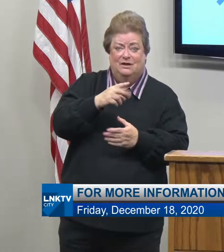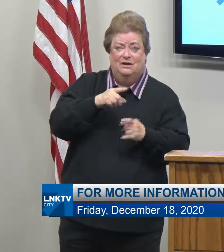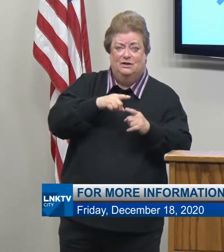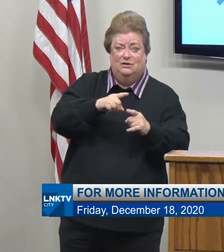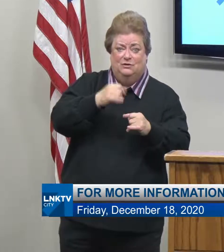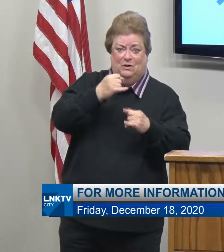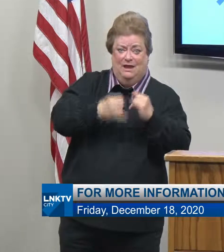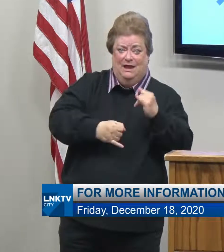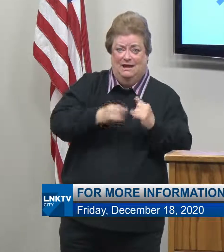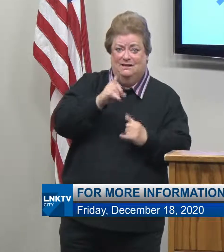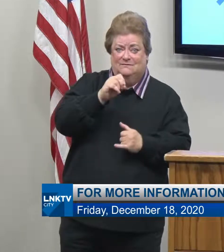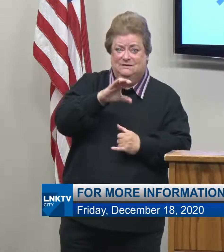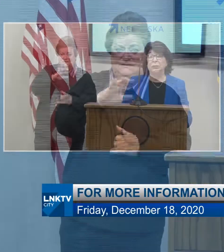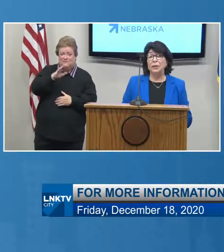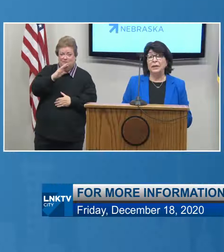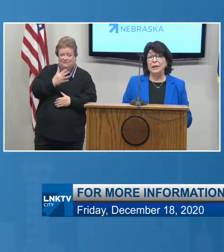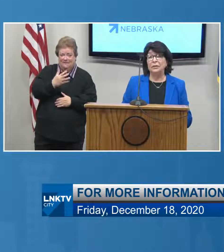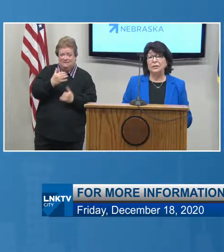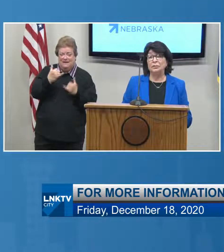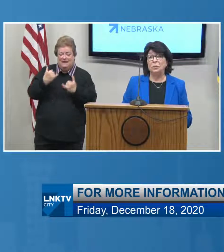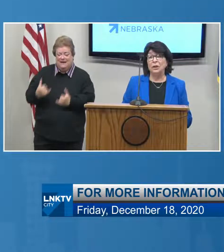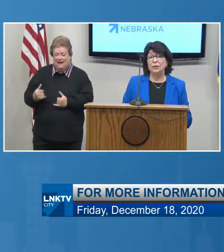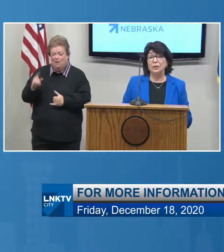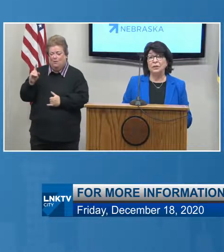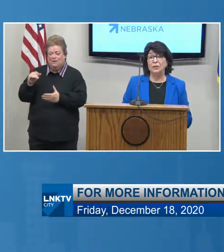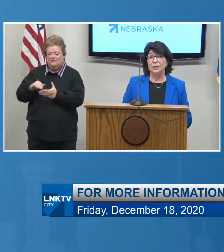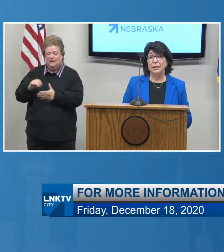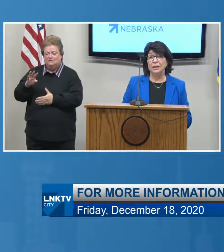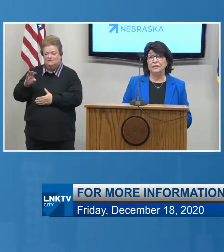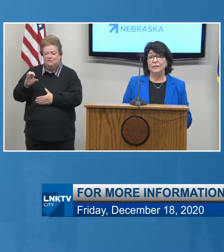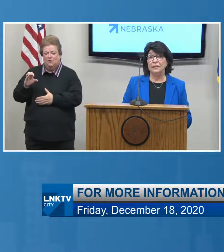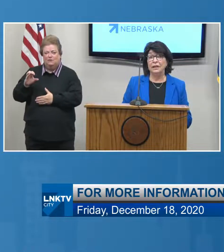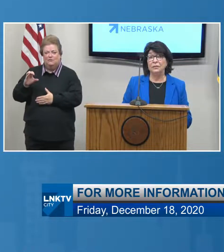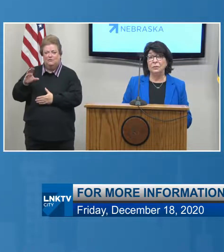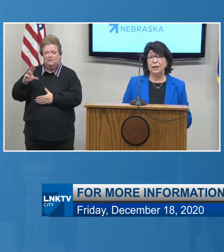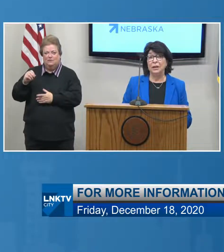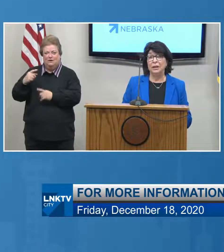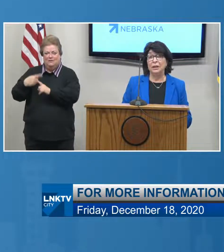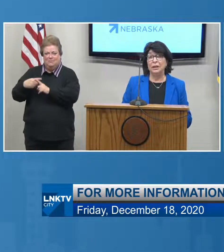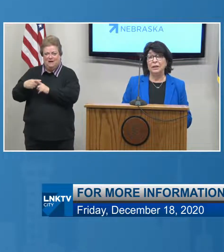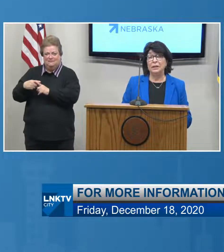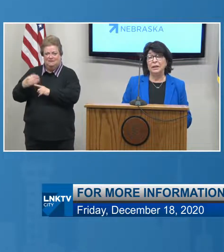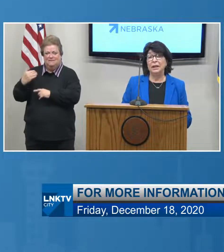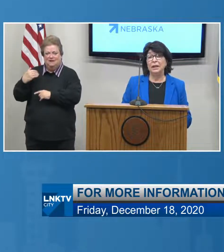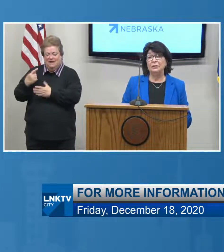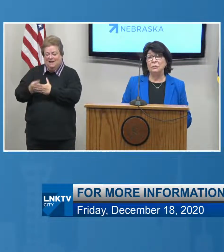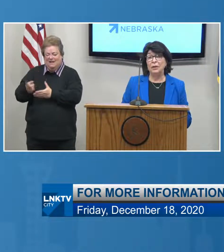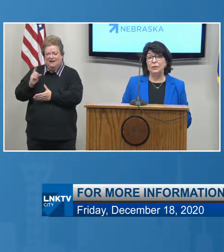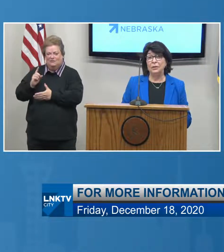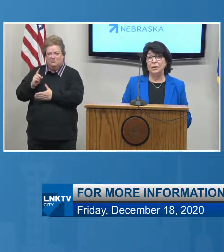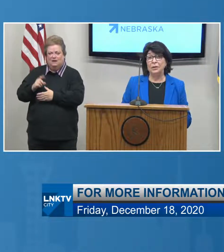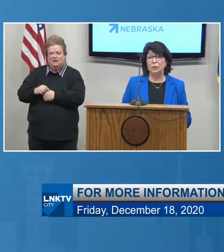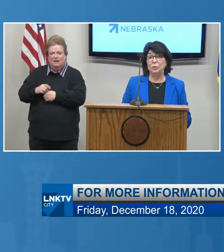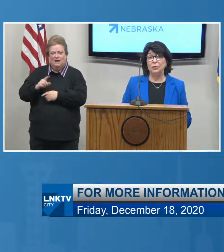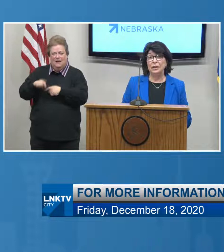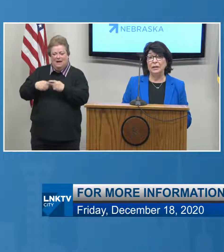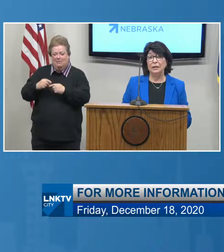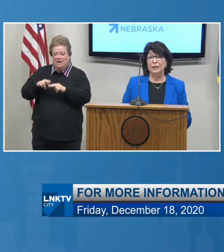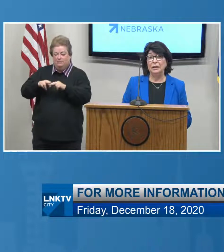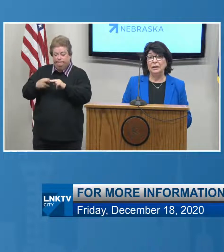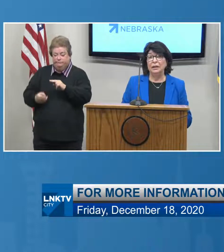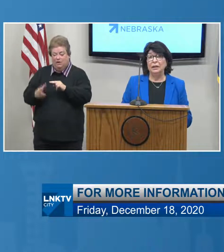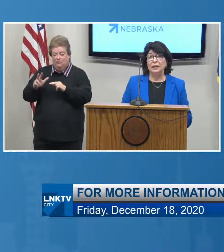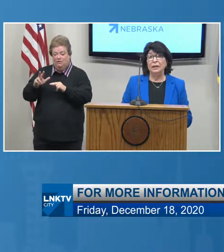ending December 5th down to 1,430 cases last week, a decline of about